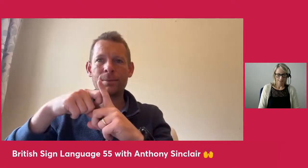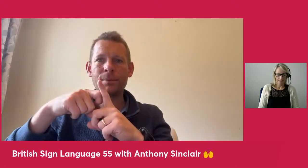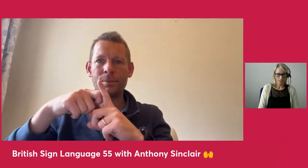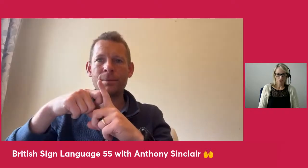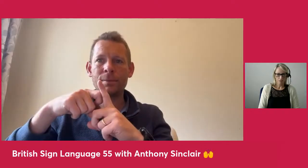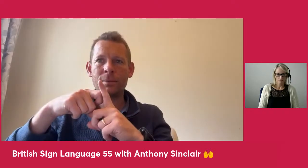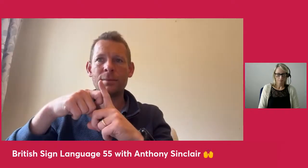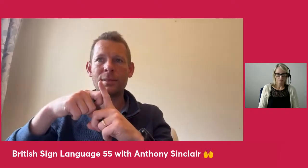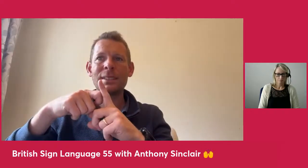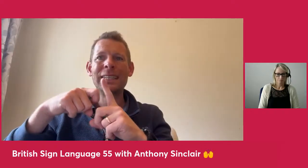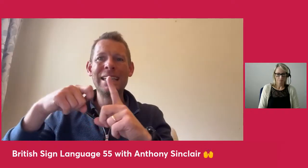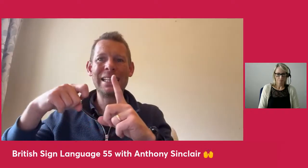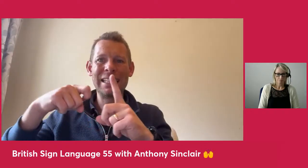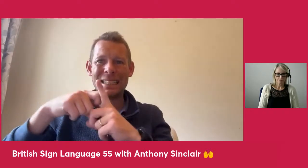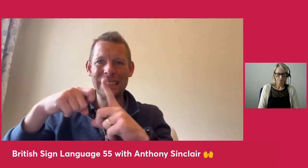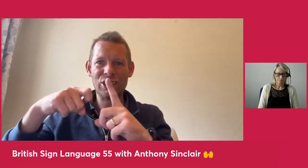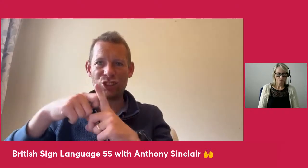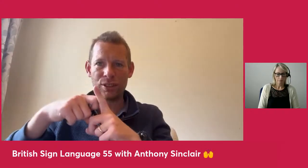And kitchen,